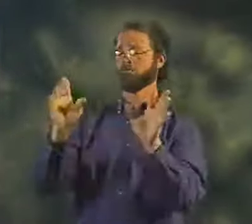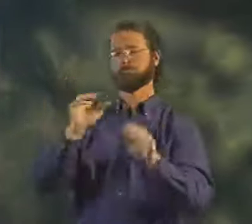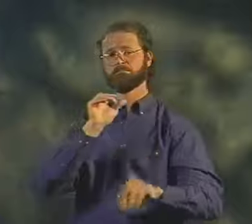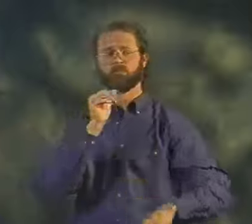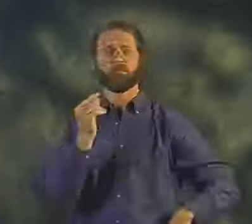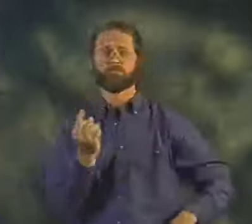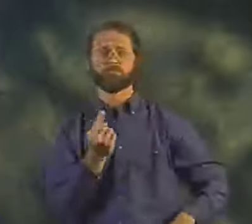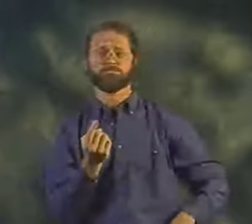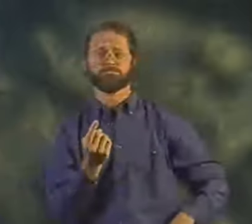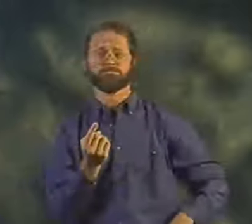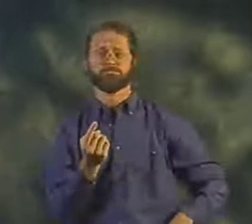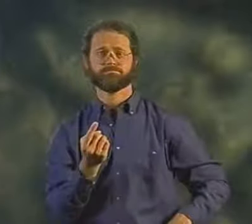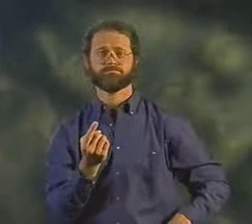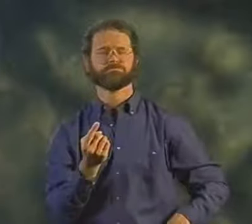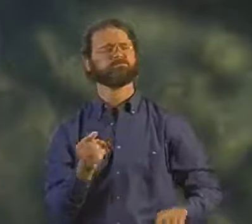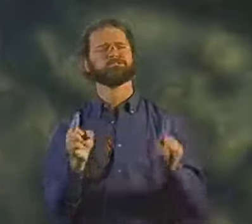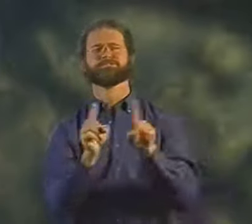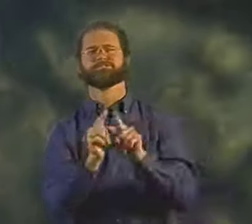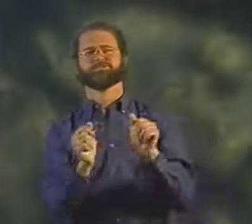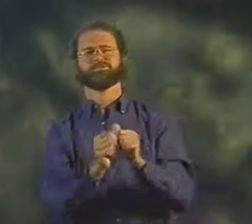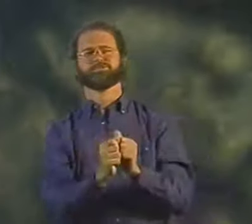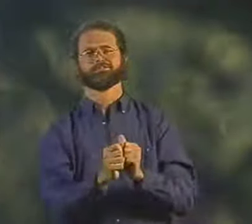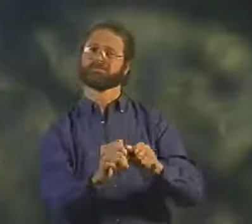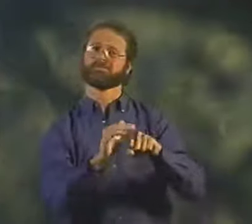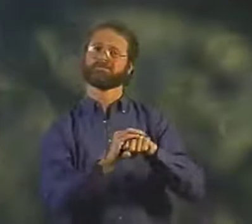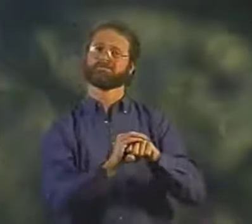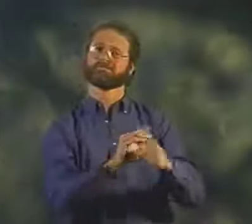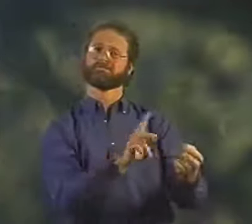each poem, the meaning will not be perfectly clear.